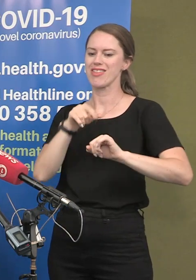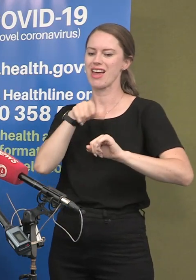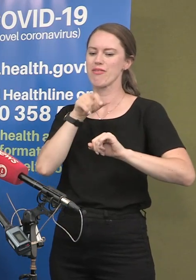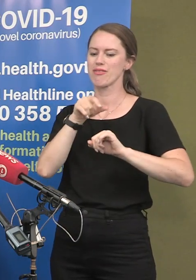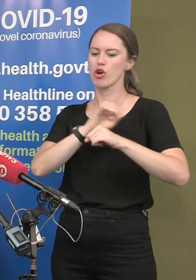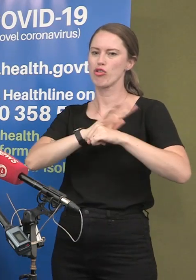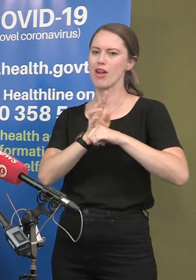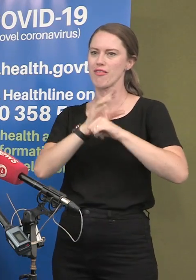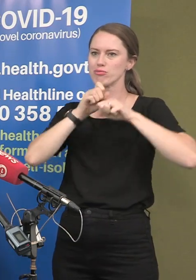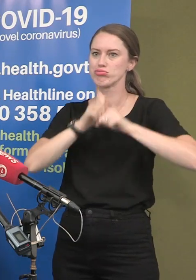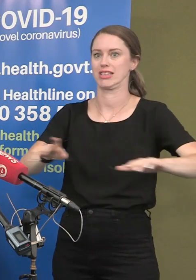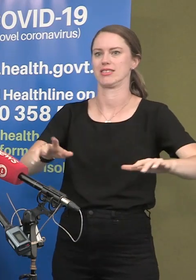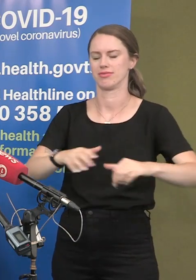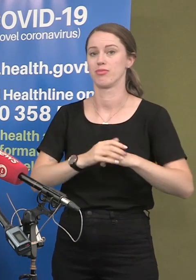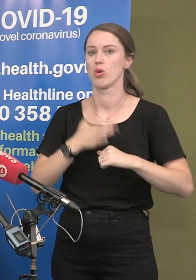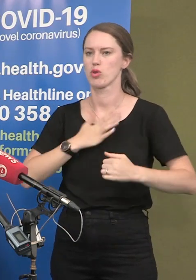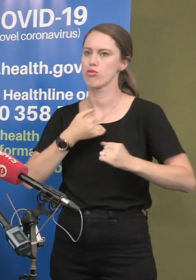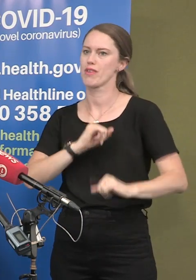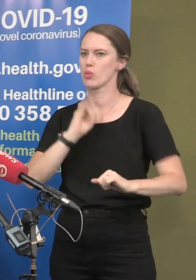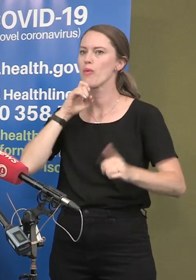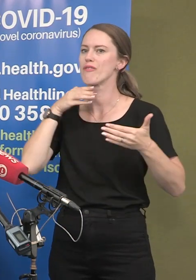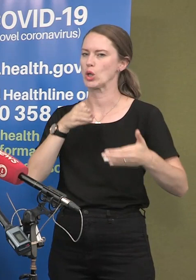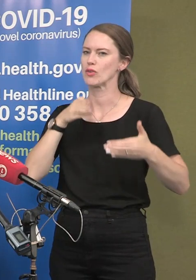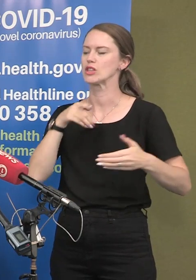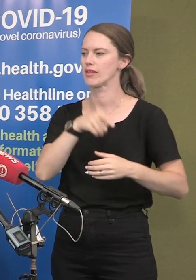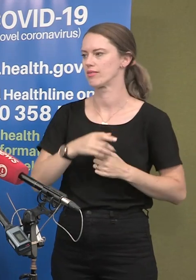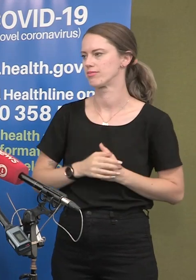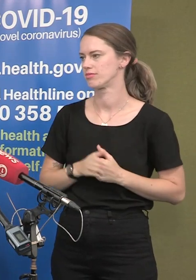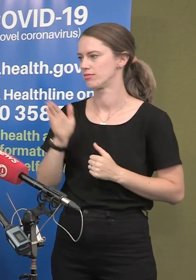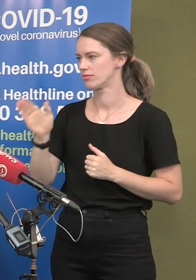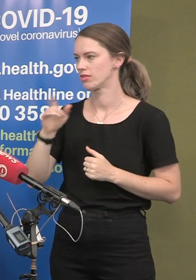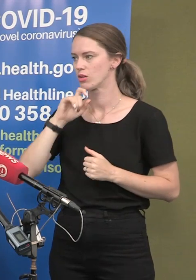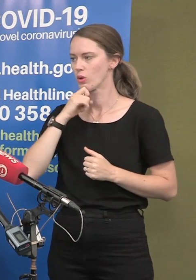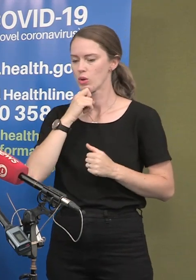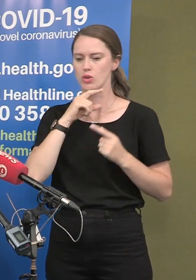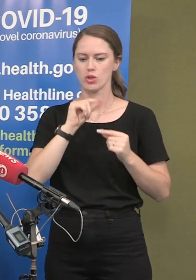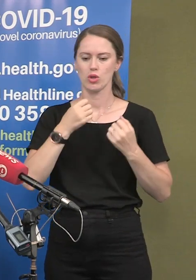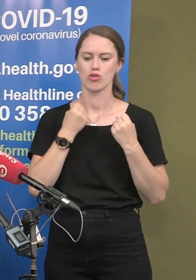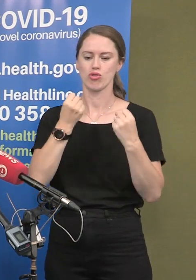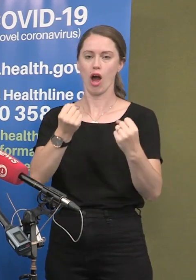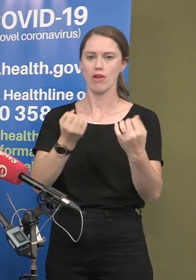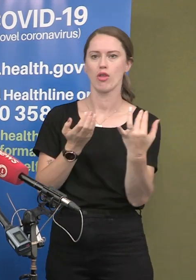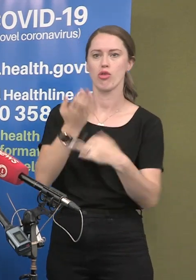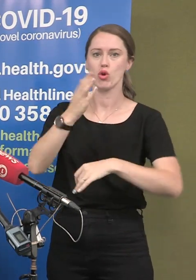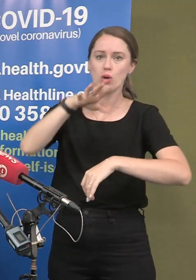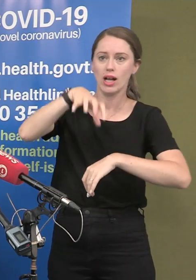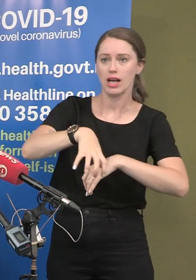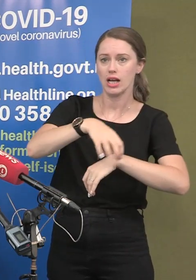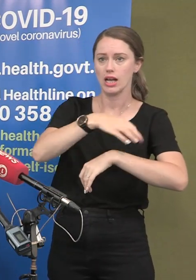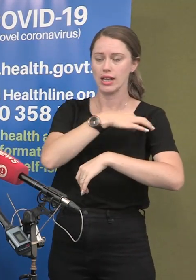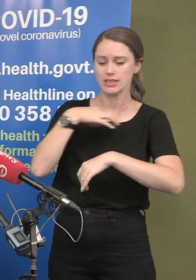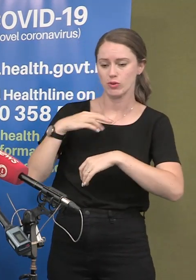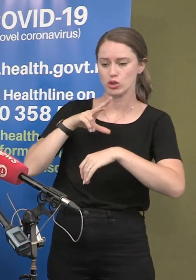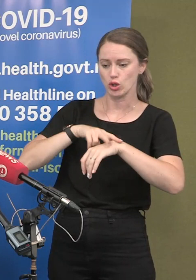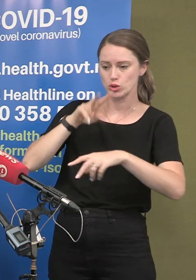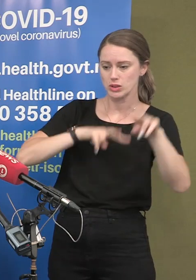community transmission, and that's where we're really going to focus our efforts. Are you looking at doing drive-through clinics? What's the situation there? It's one of the options on the